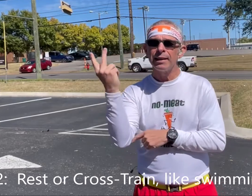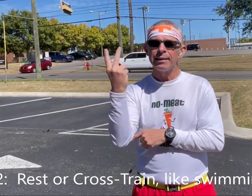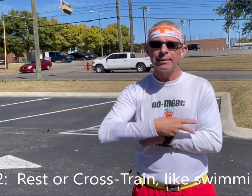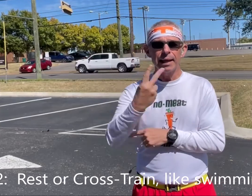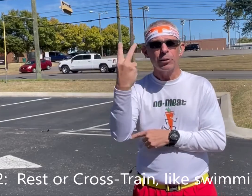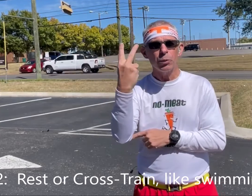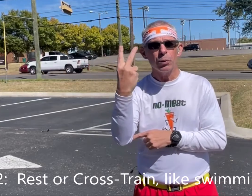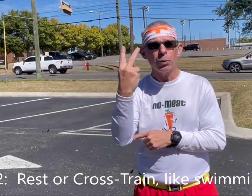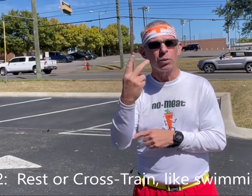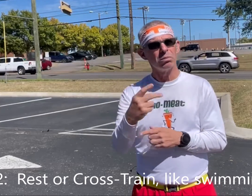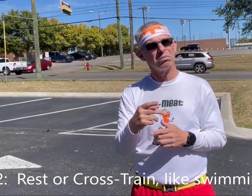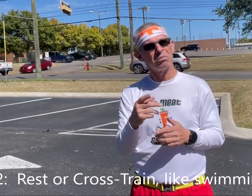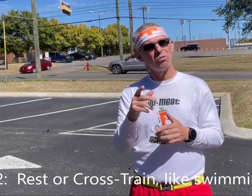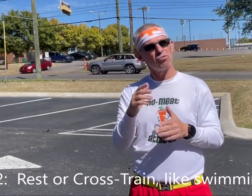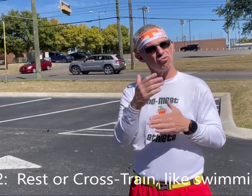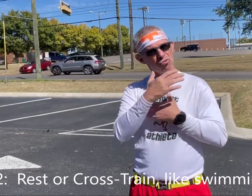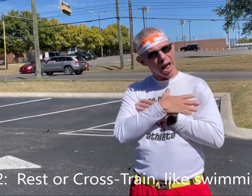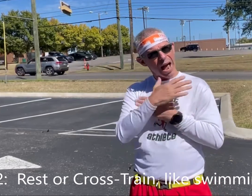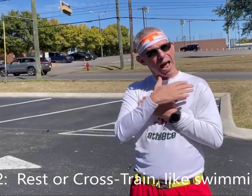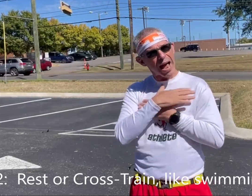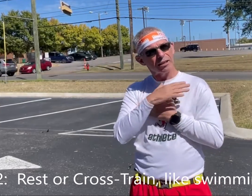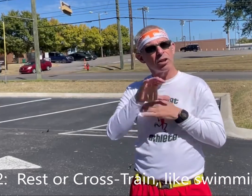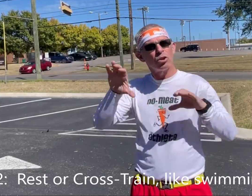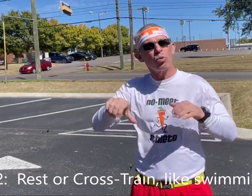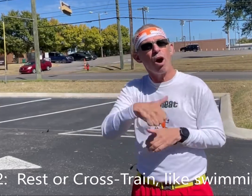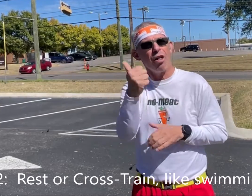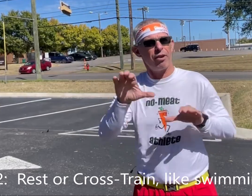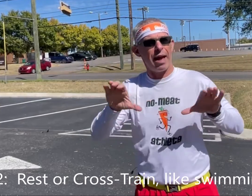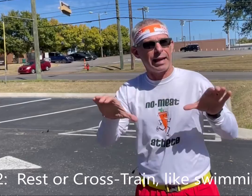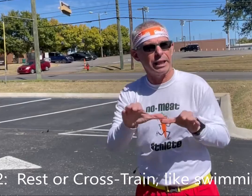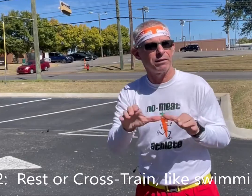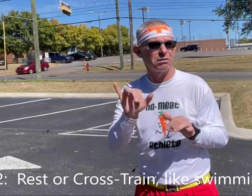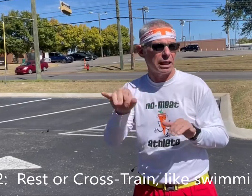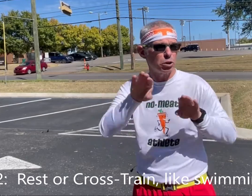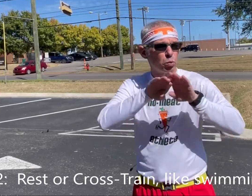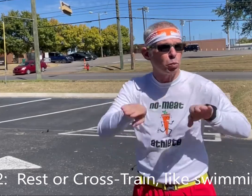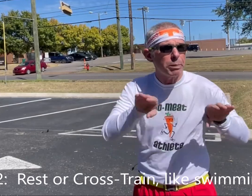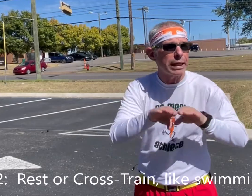Day 2, rest or cross train, like swimming or biking.